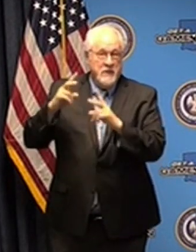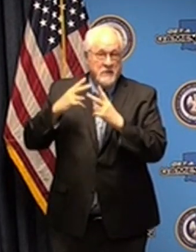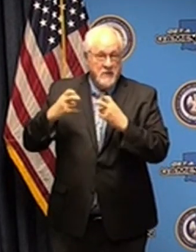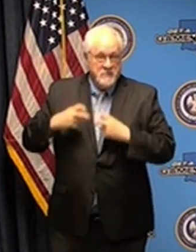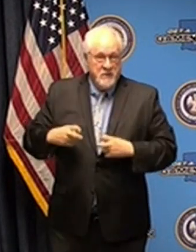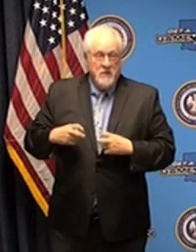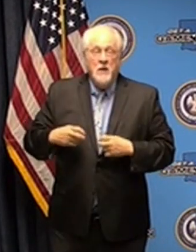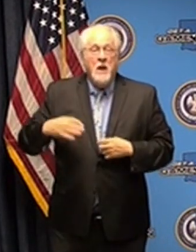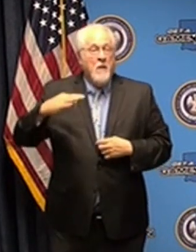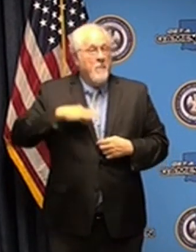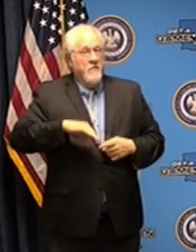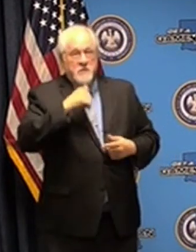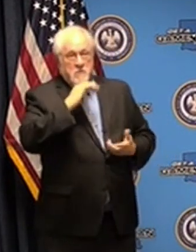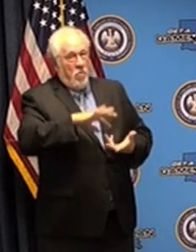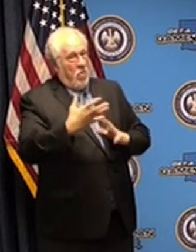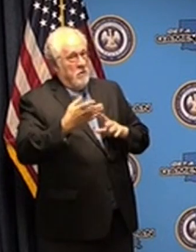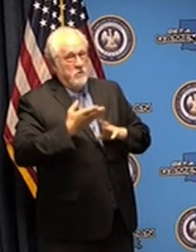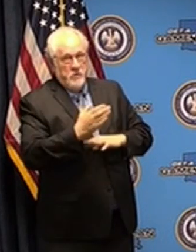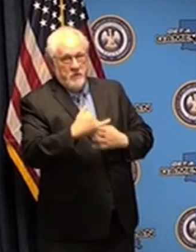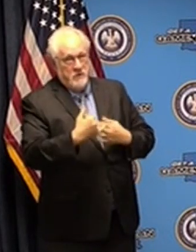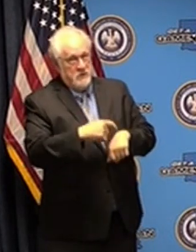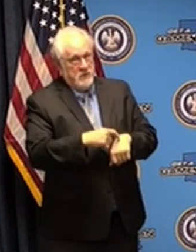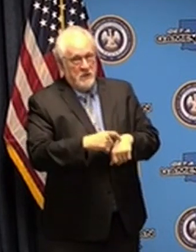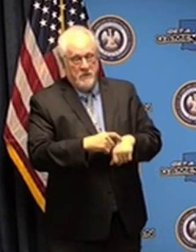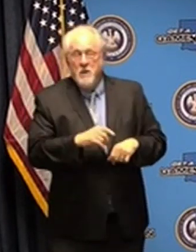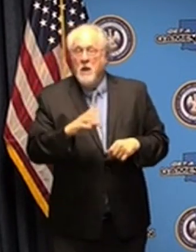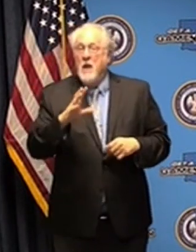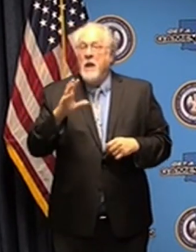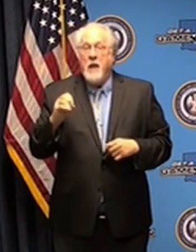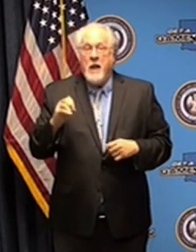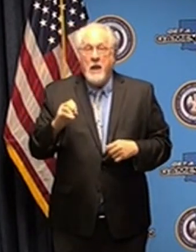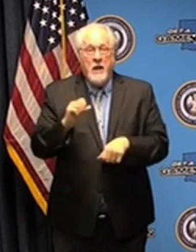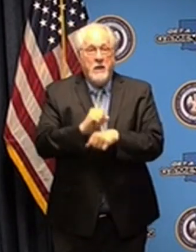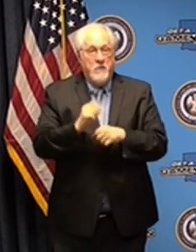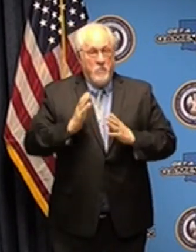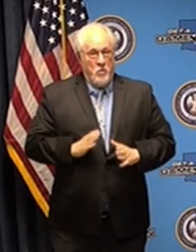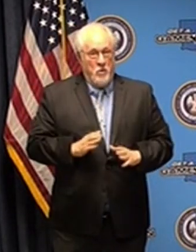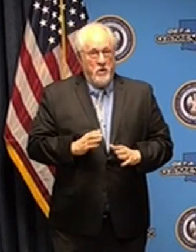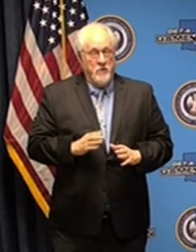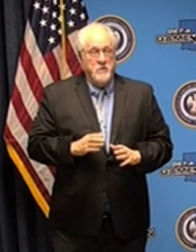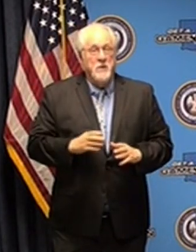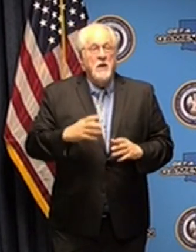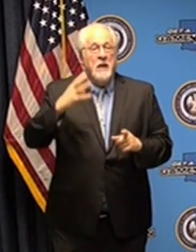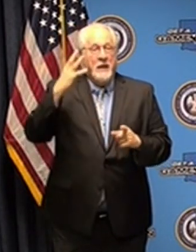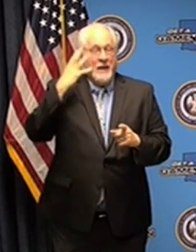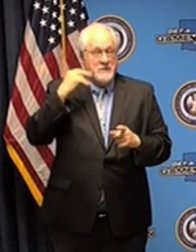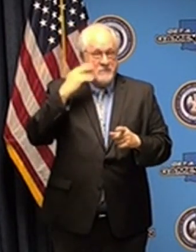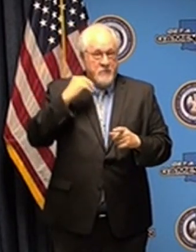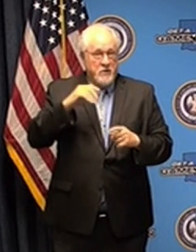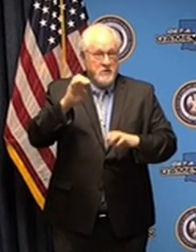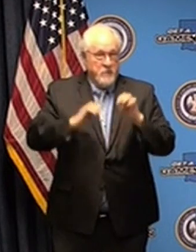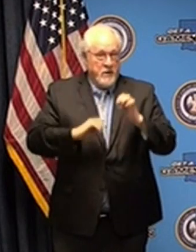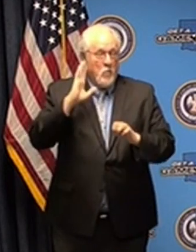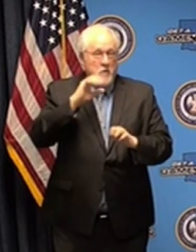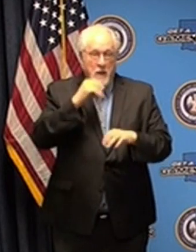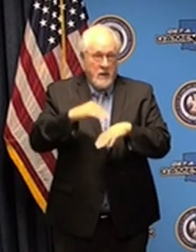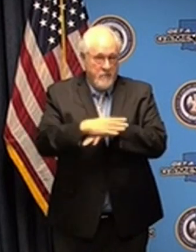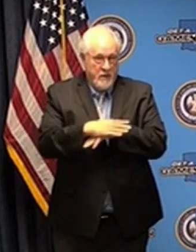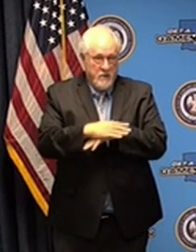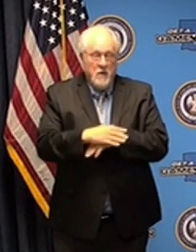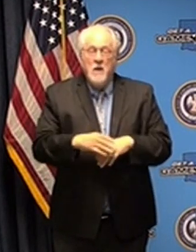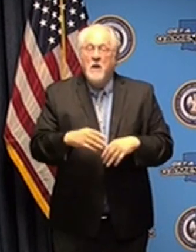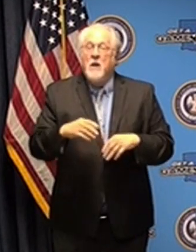that your benefits will not be disrupted during this time. And employer's experience rating will not be impacted.